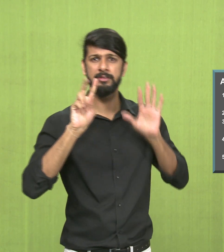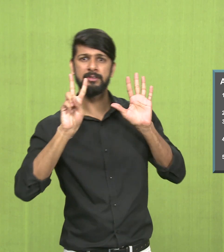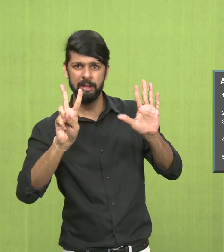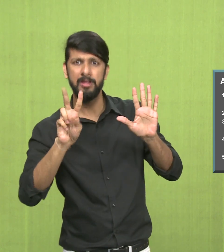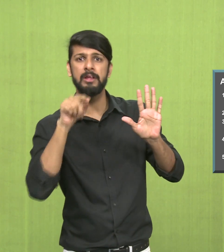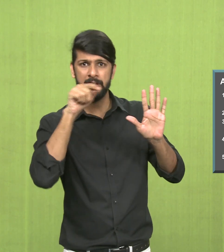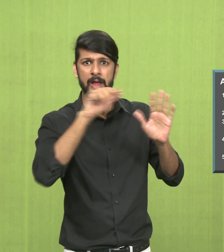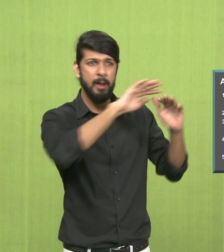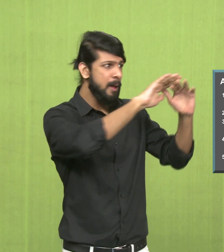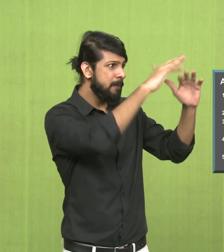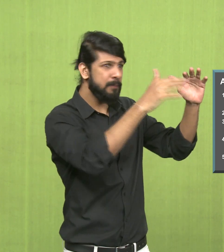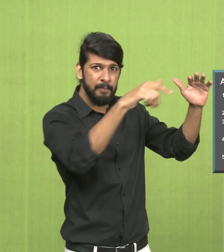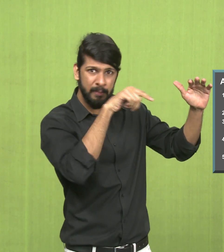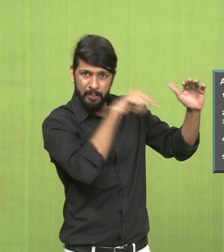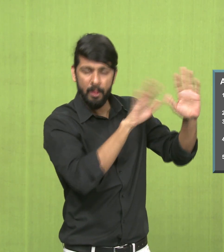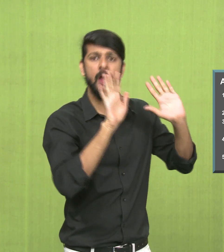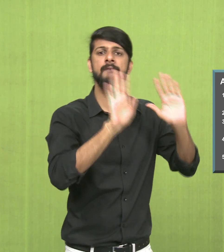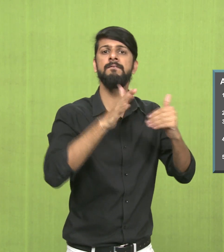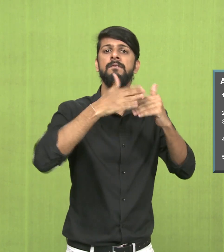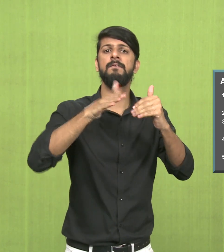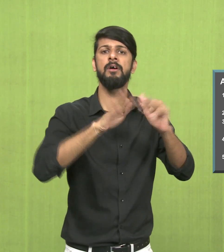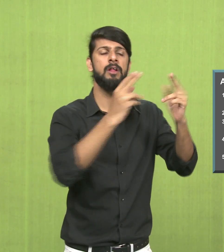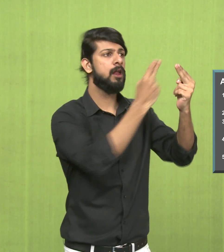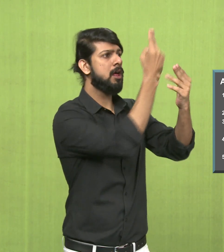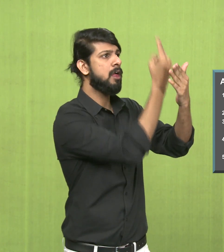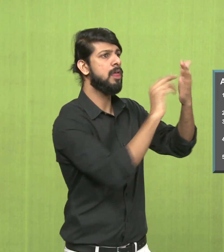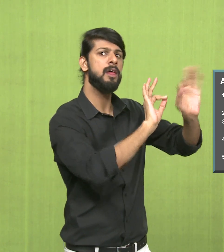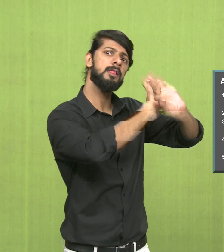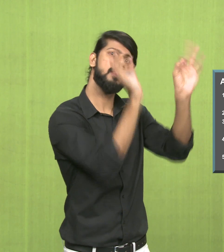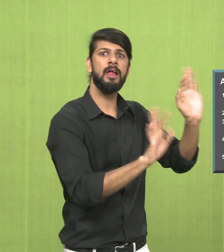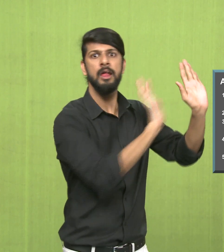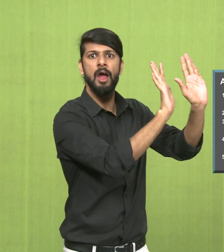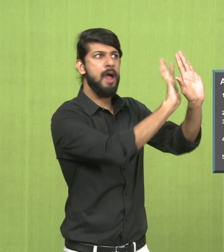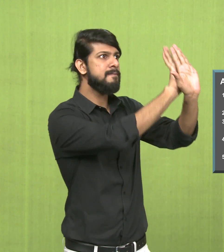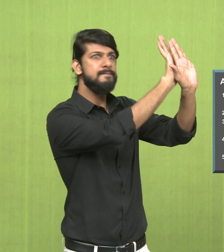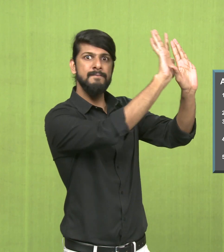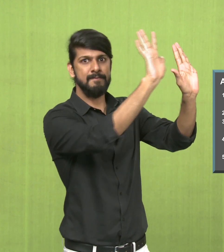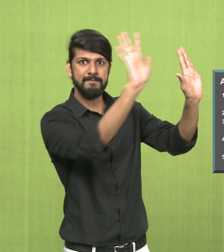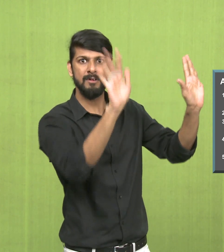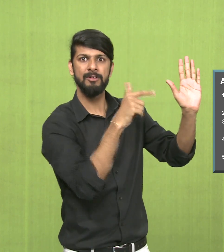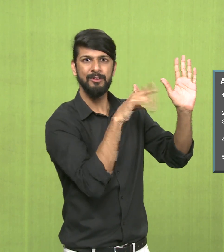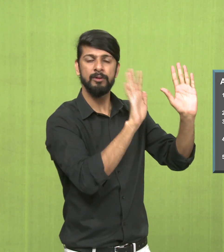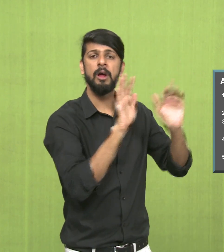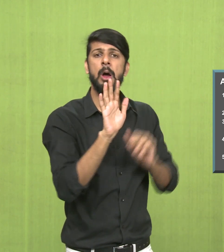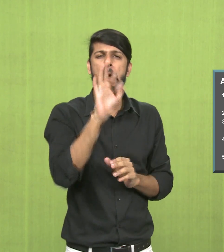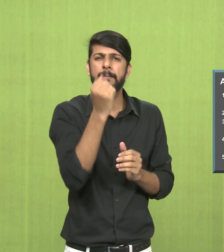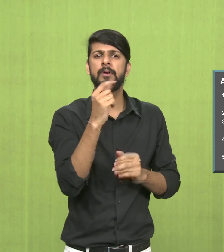number 1, cave number 2, cave number 9, 11, 16 and 17 still have the paintings which